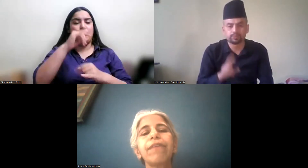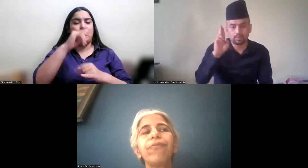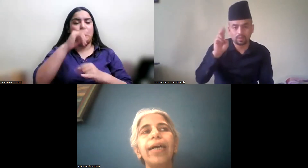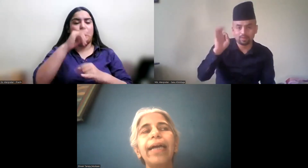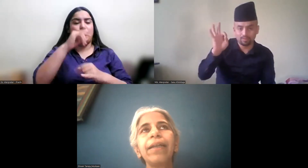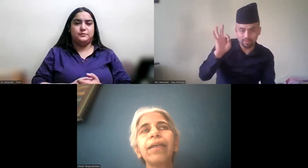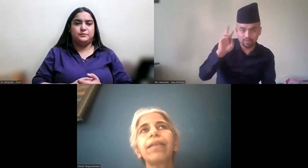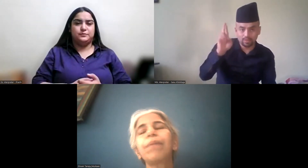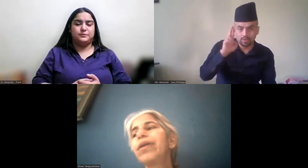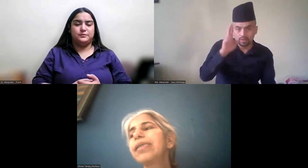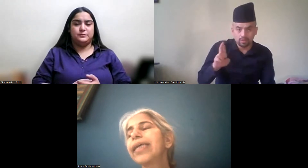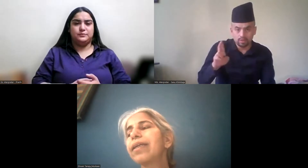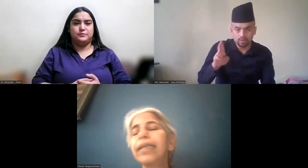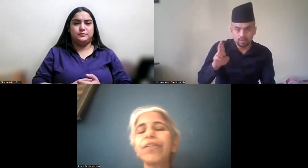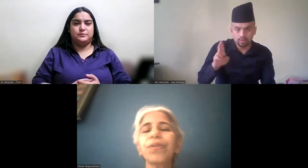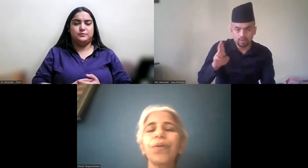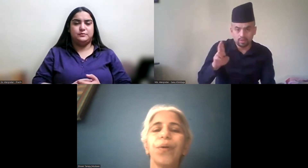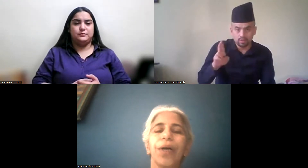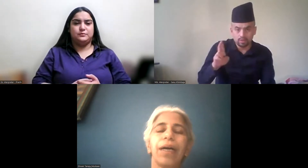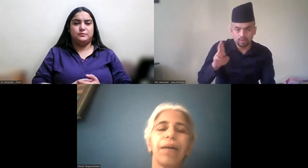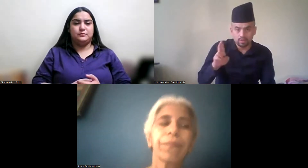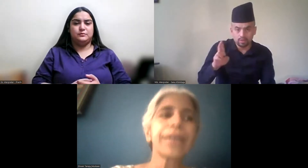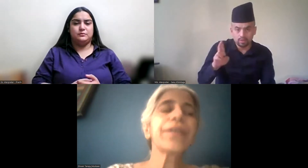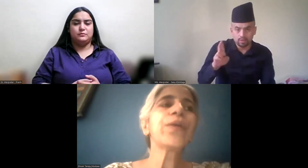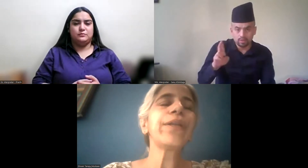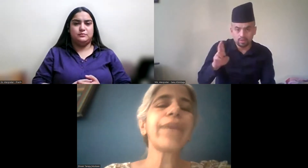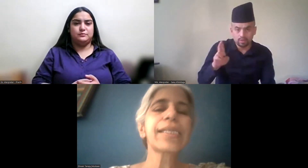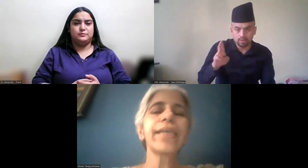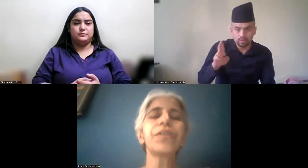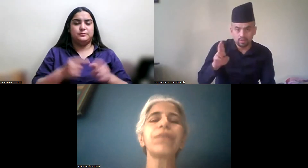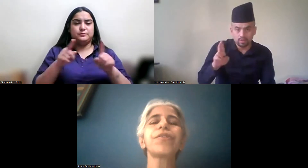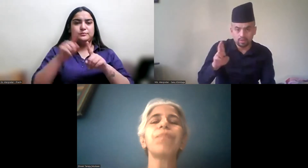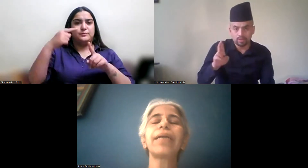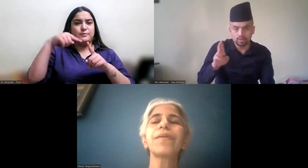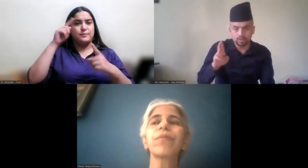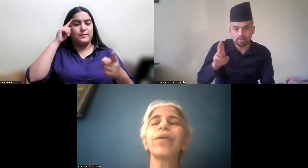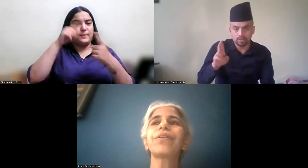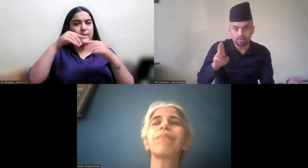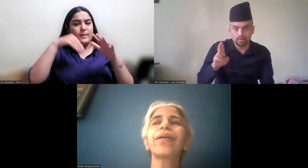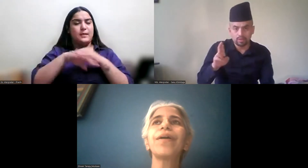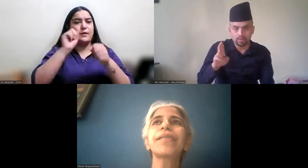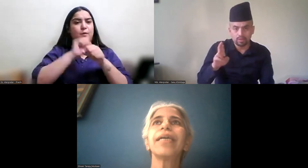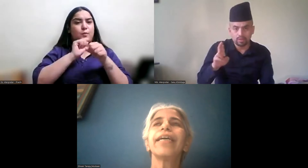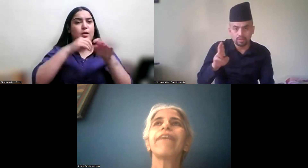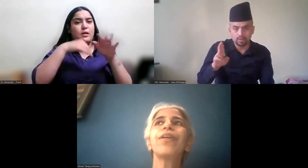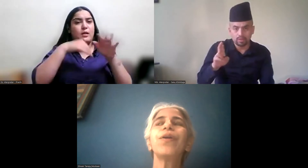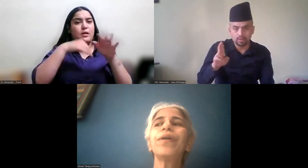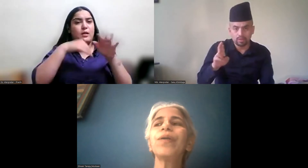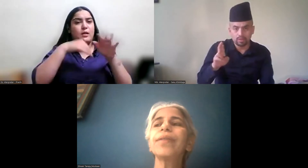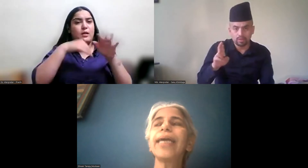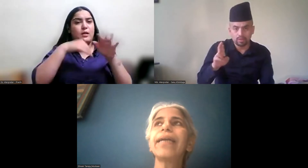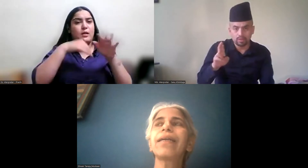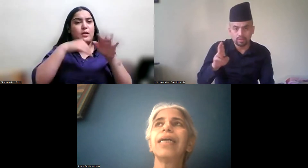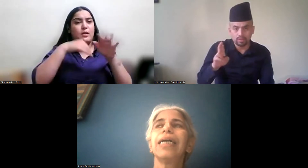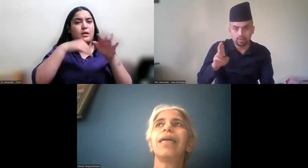UNICEF and the broader sector needs to continue investing in children's participation, because if we don't